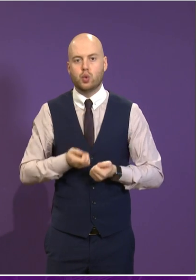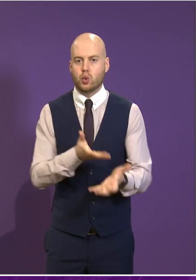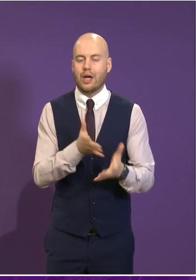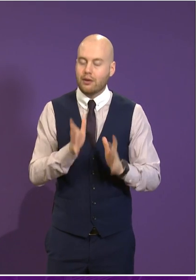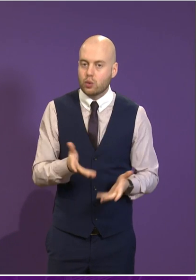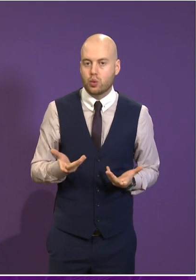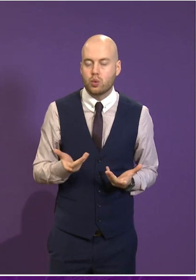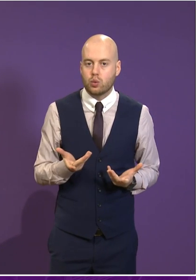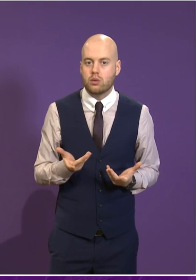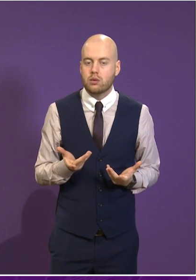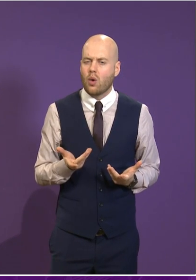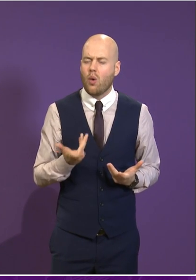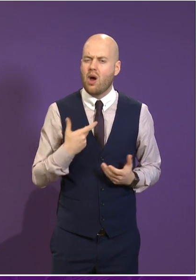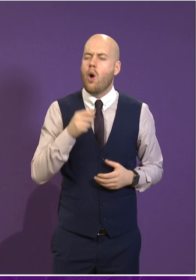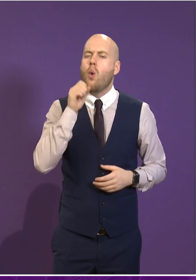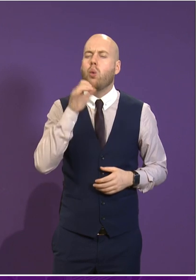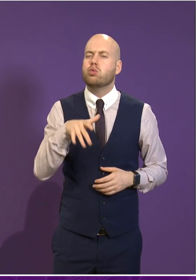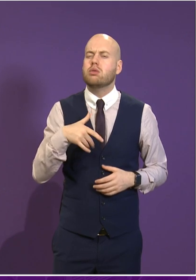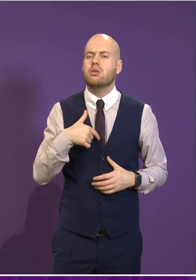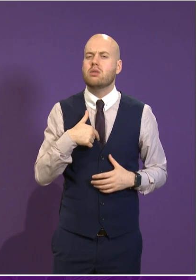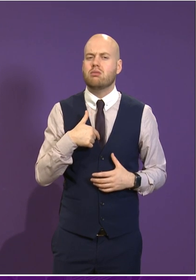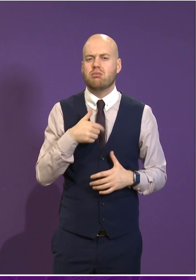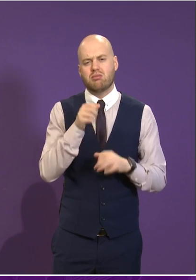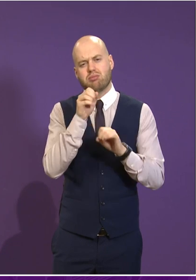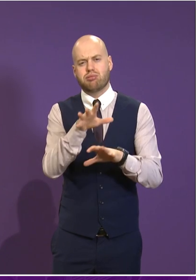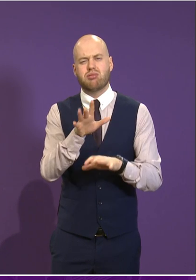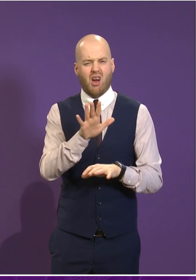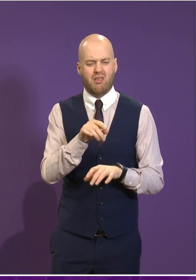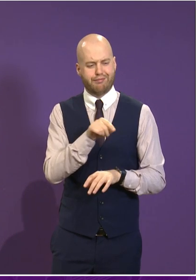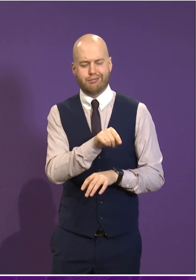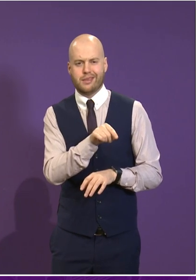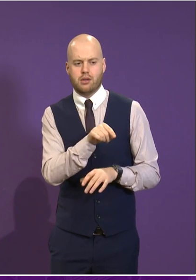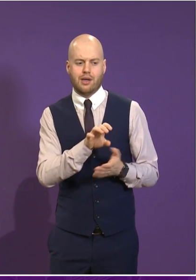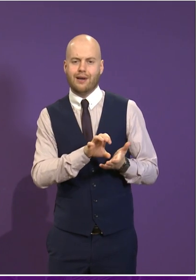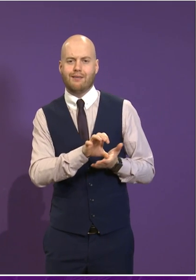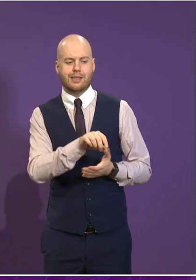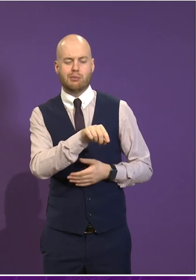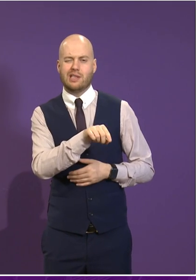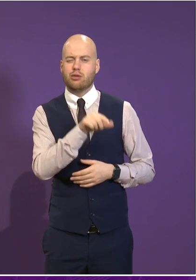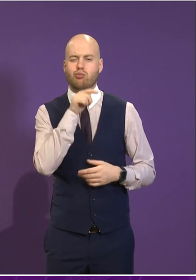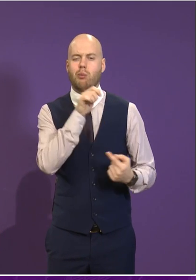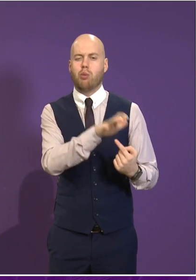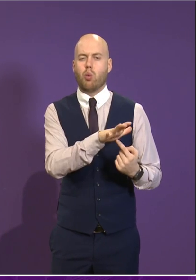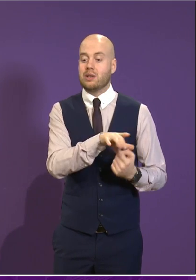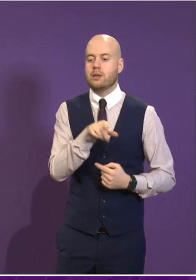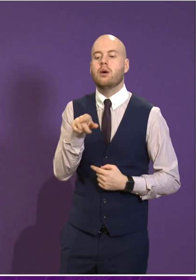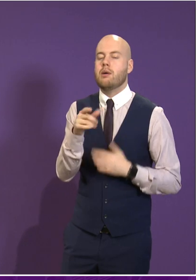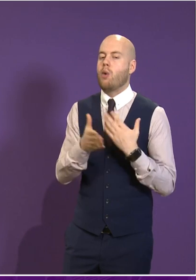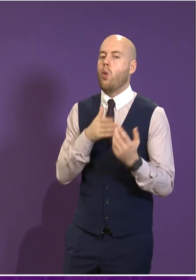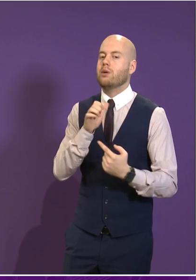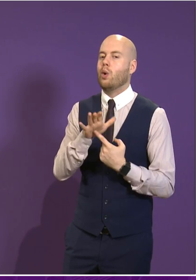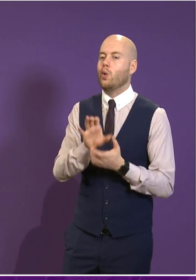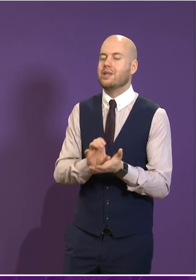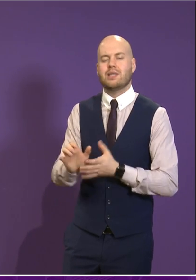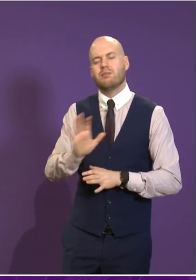wouldn't for one minute demur from the importance of investment and continued investment, but there